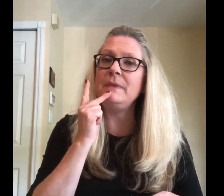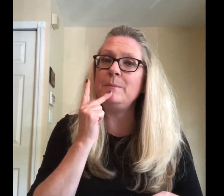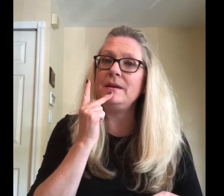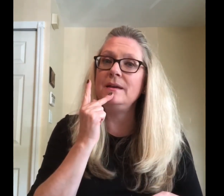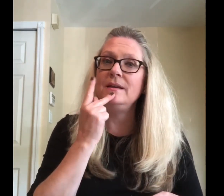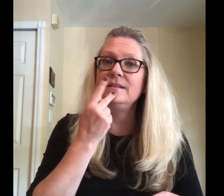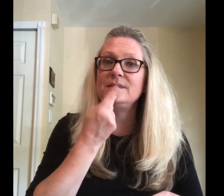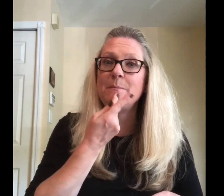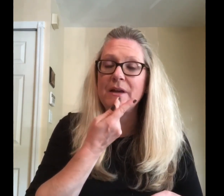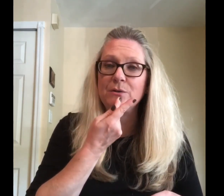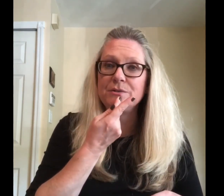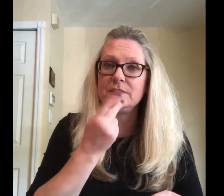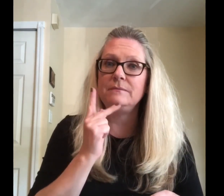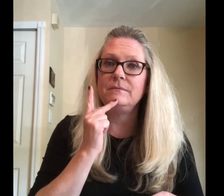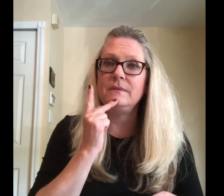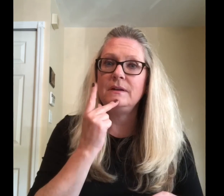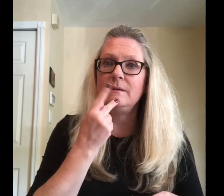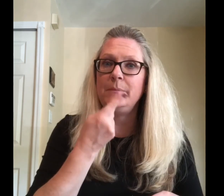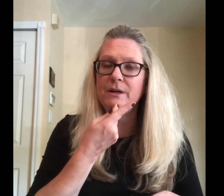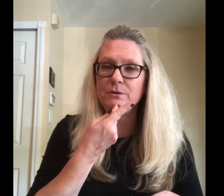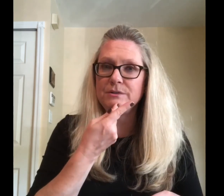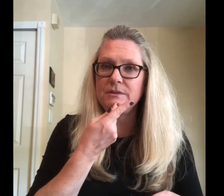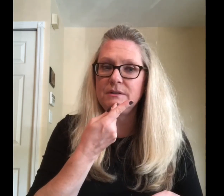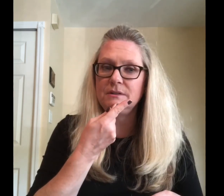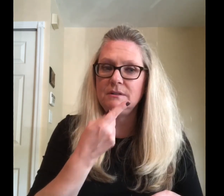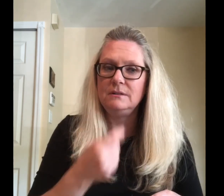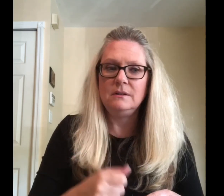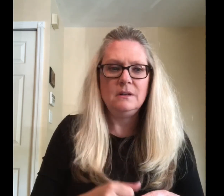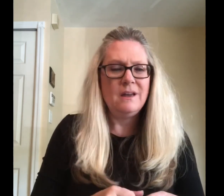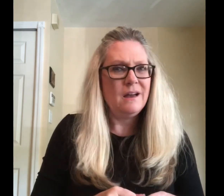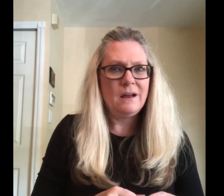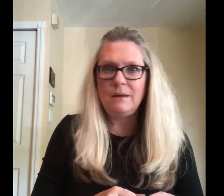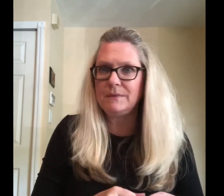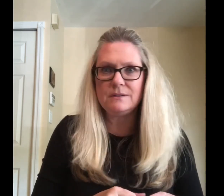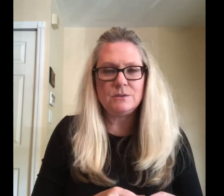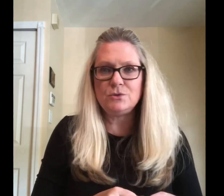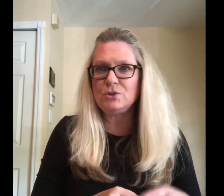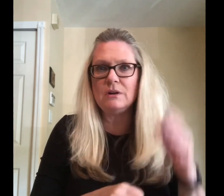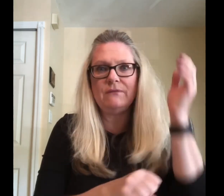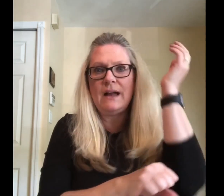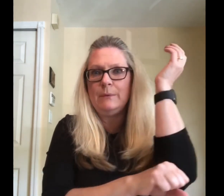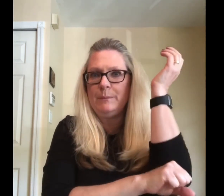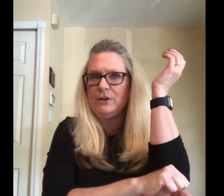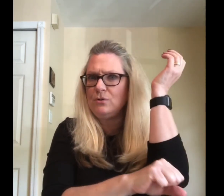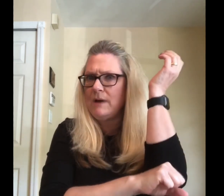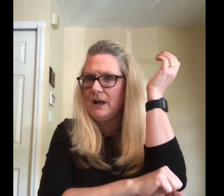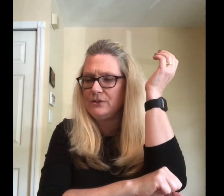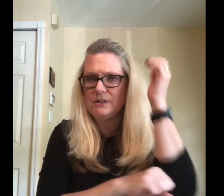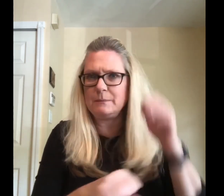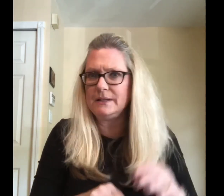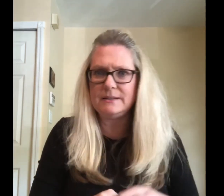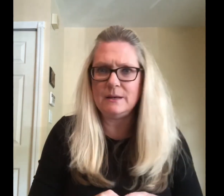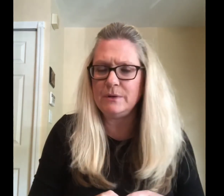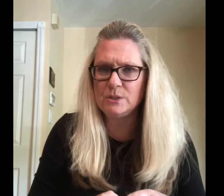maybe some pickles. Pickles. I'm not so sure if I would put crackers on my sandwich, would